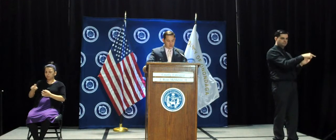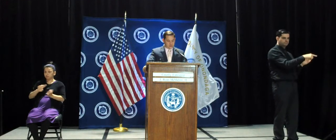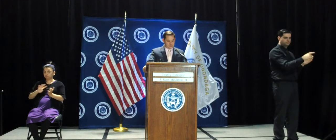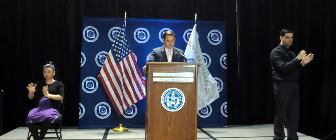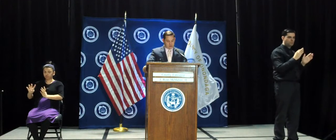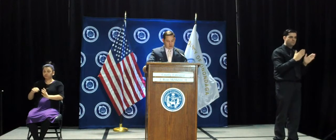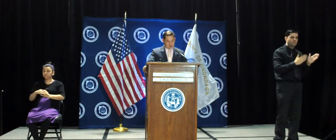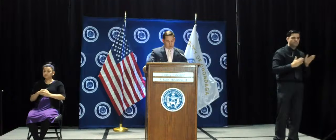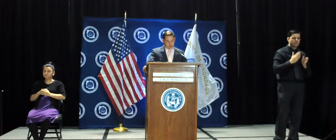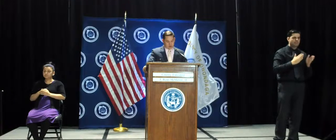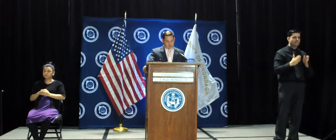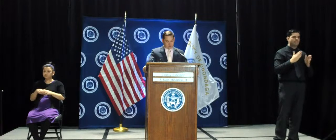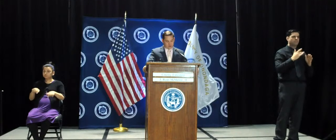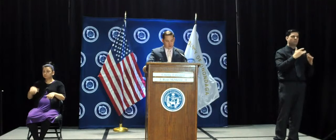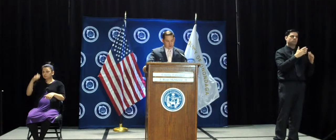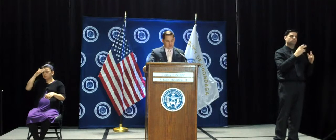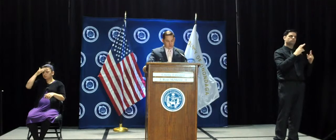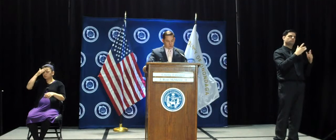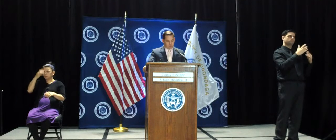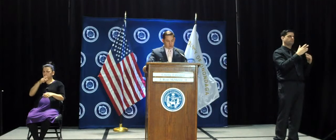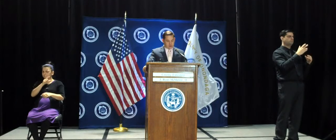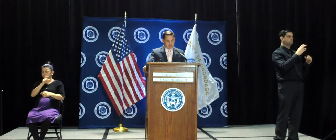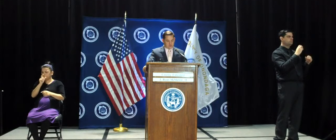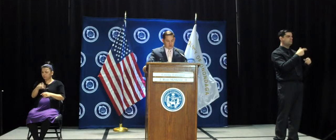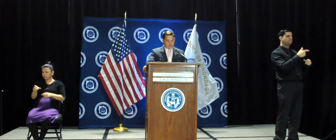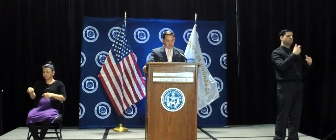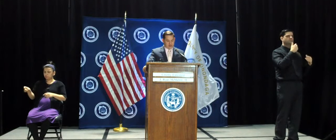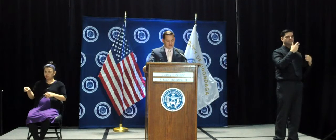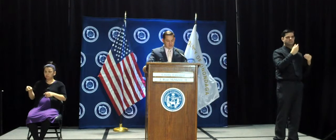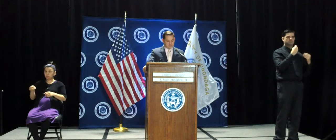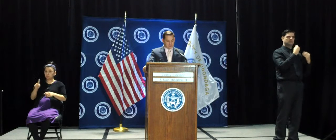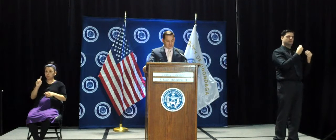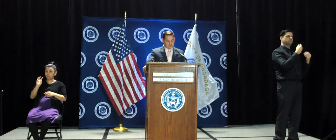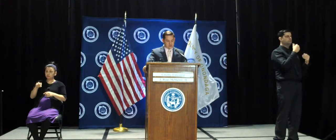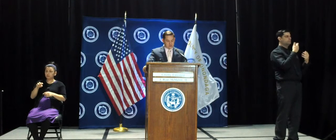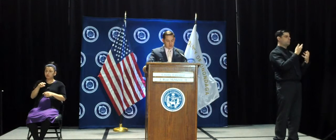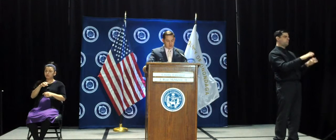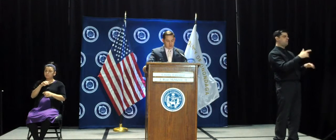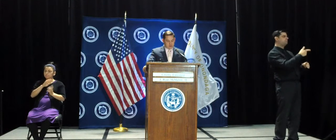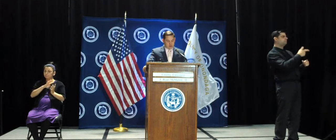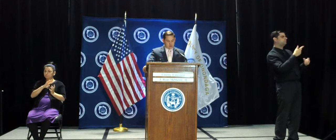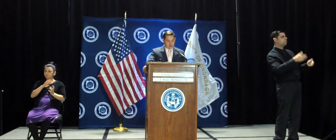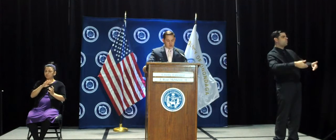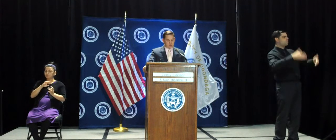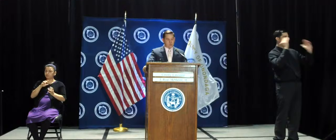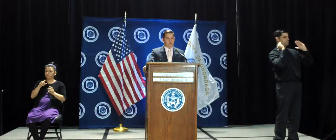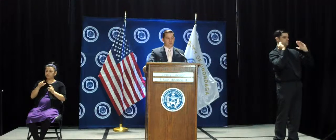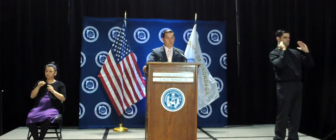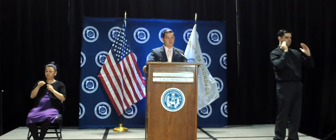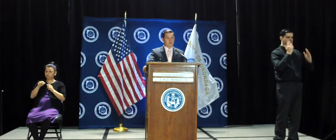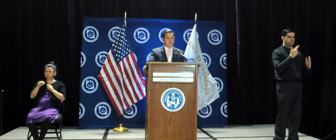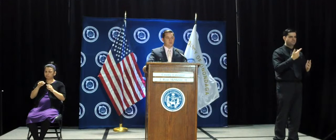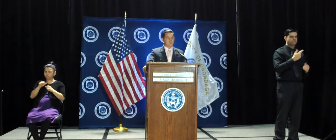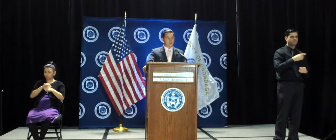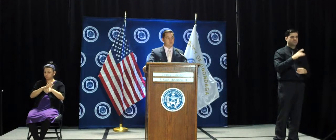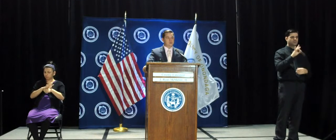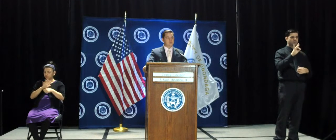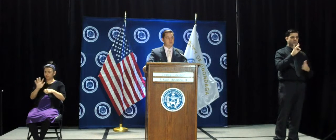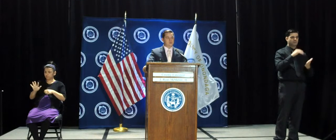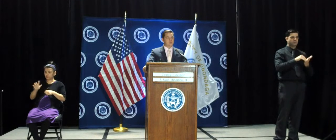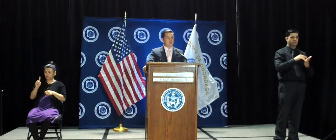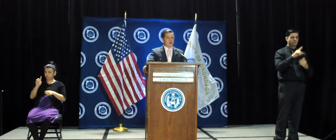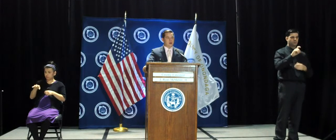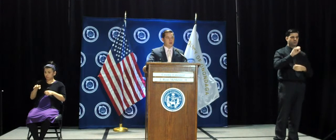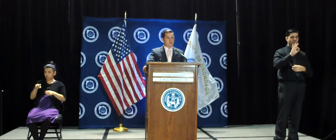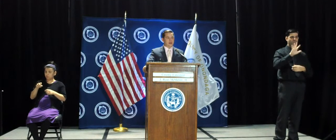at cases, we have 8,195 positive cases. That's 227 new